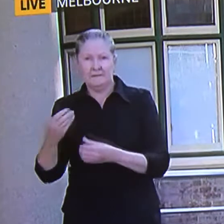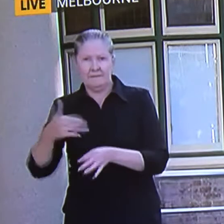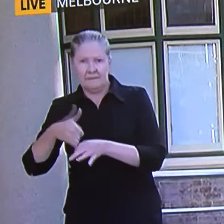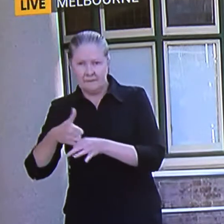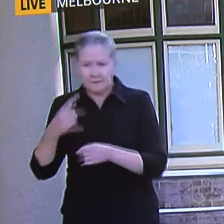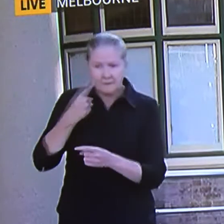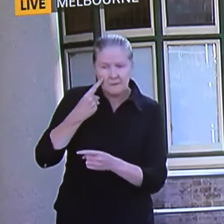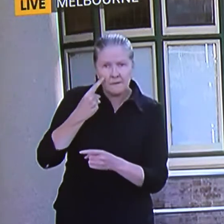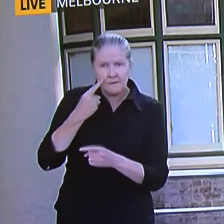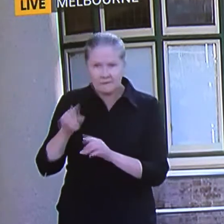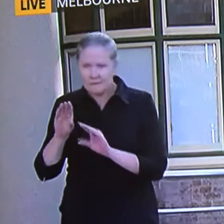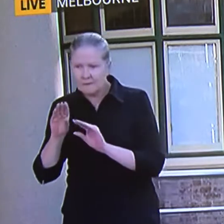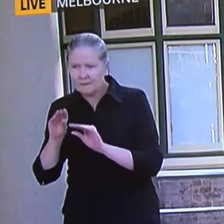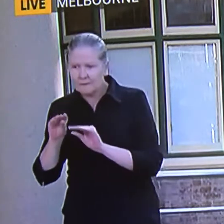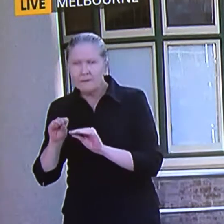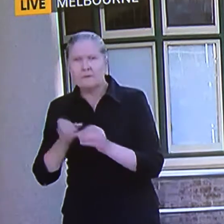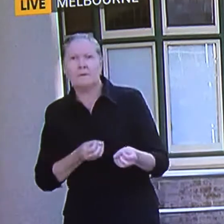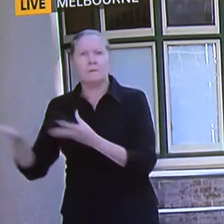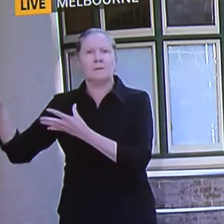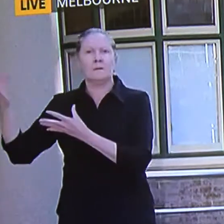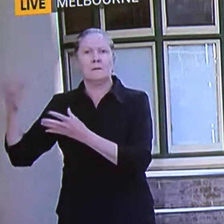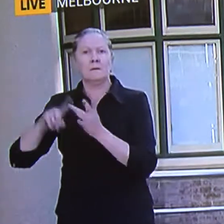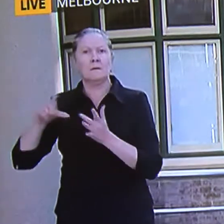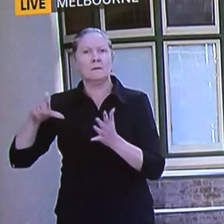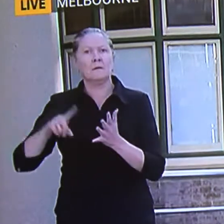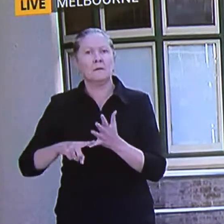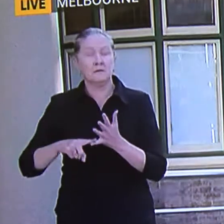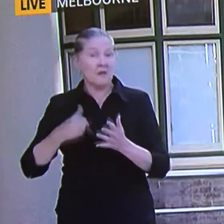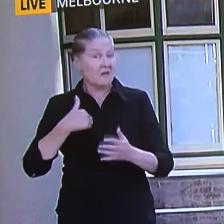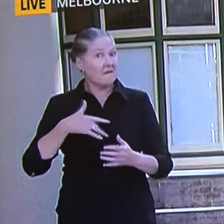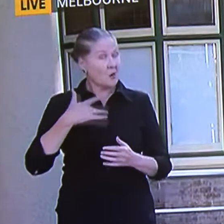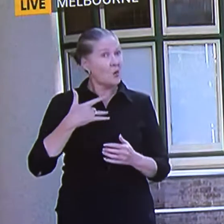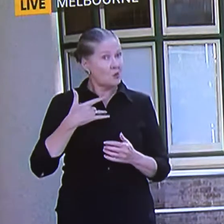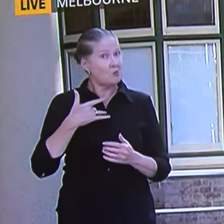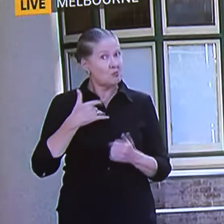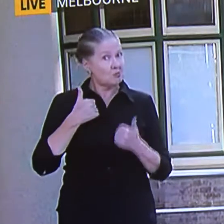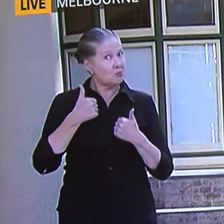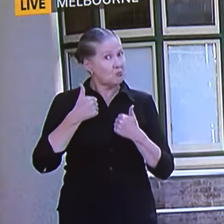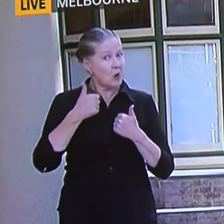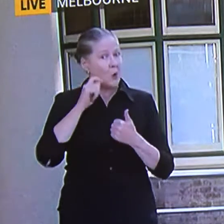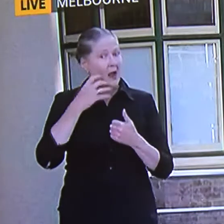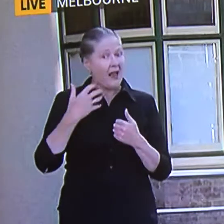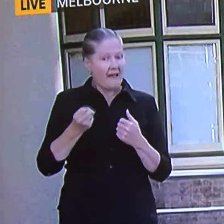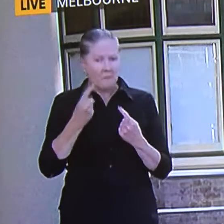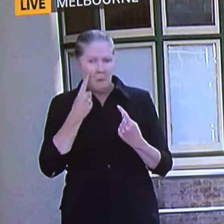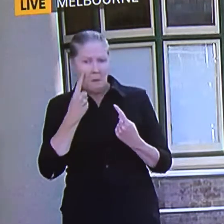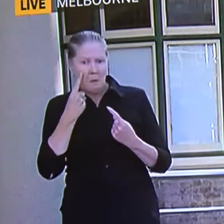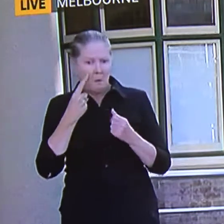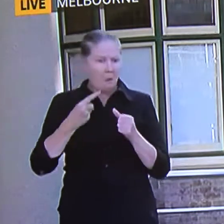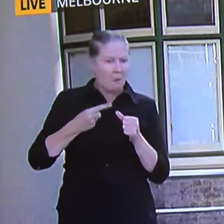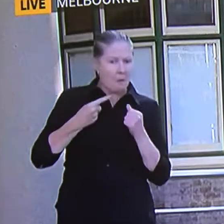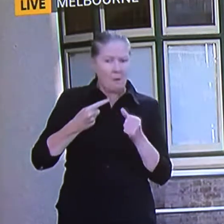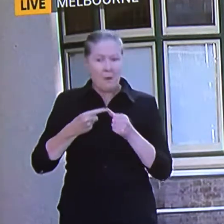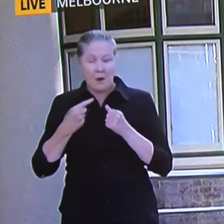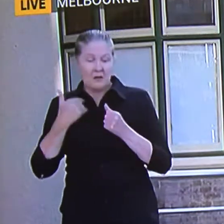stops deaths and stops people going to intensive care. I'm actually quite optimistic we will have results, at least, whether the results will